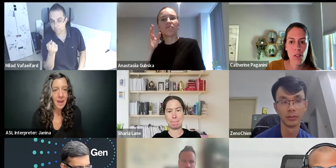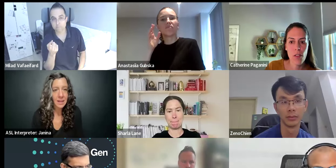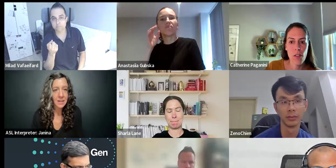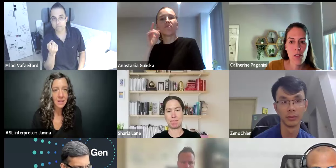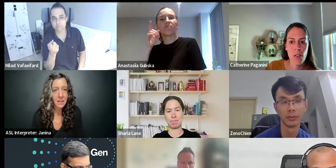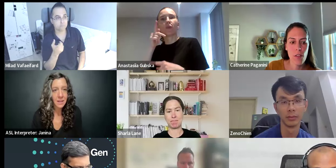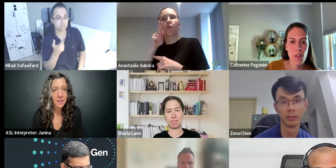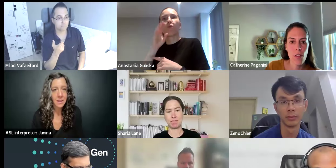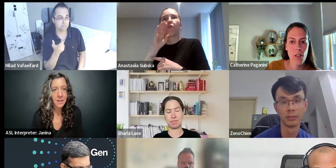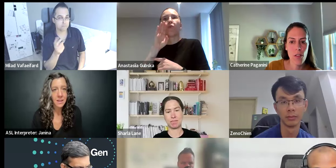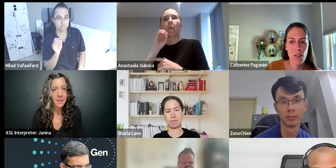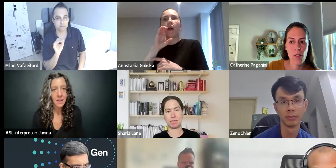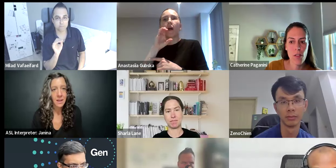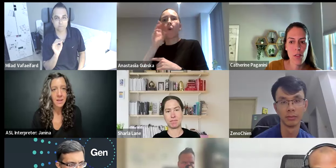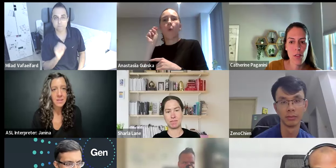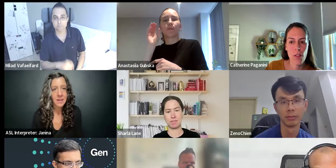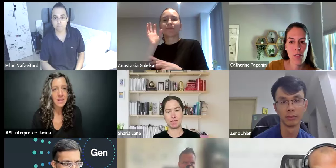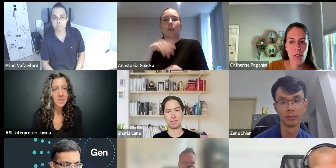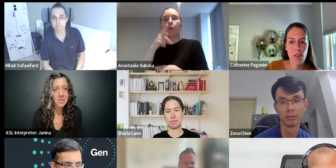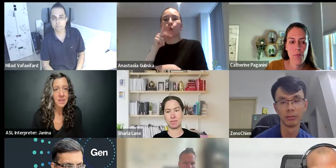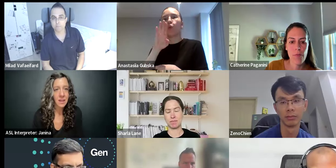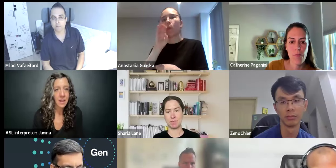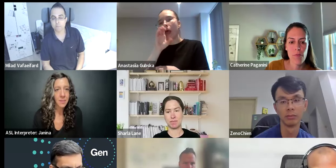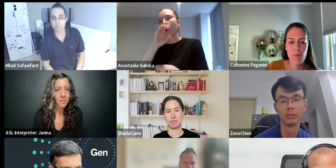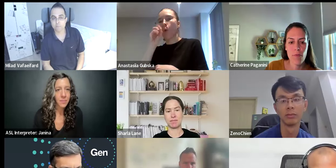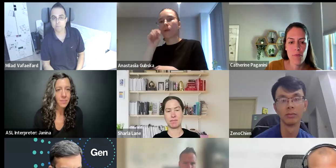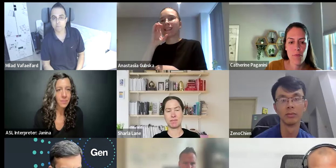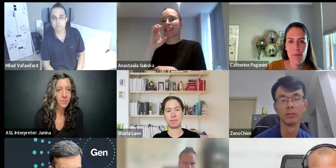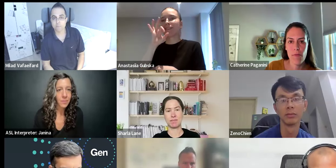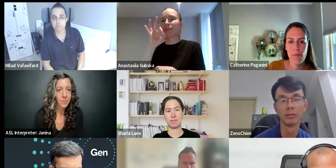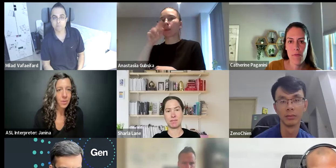Anastasia, do you want to add anything? And Anastasia is saying,